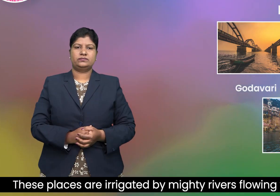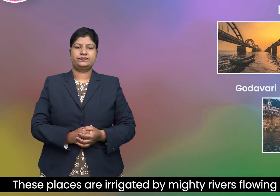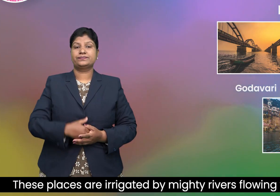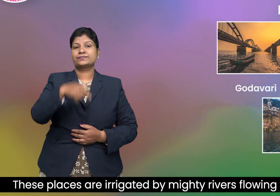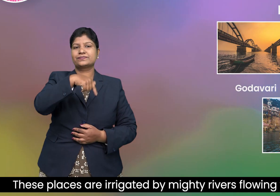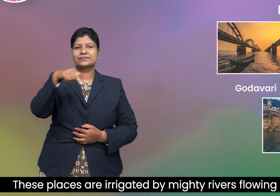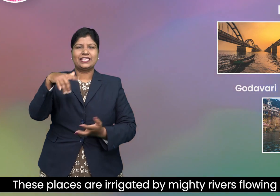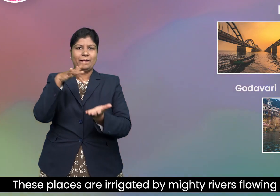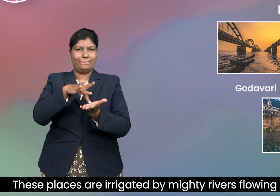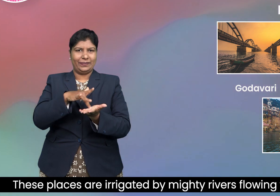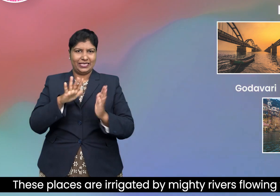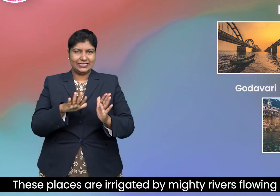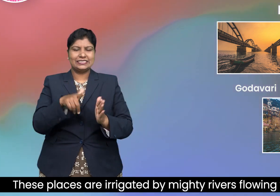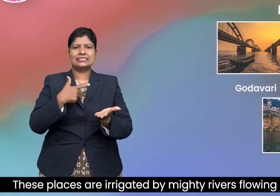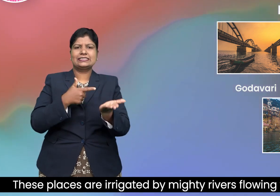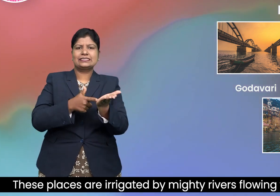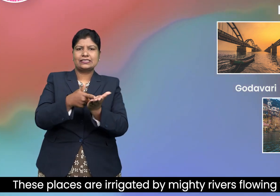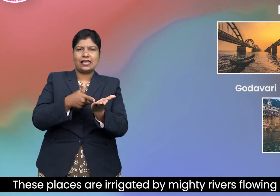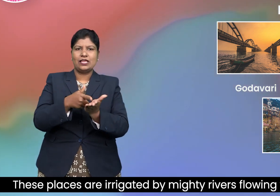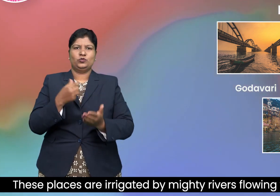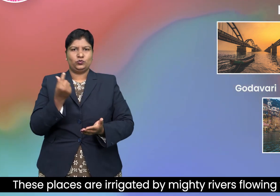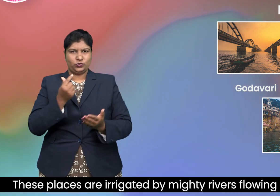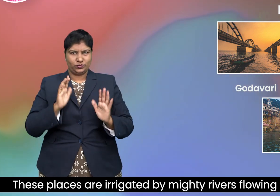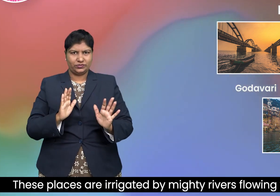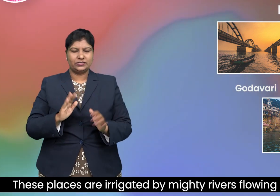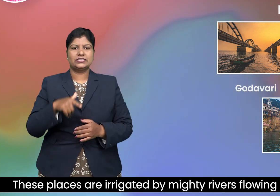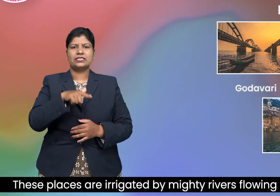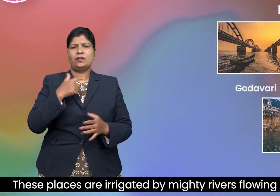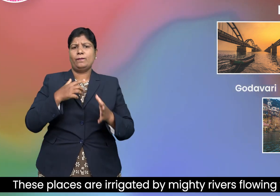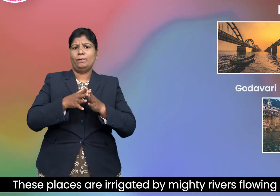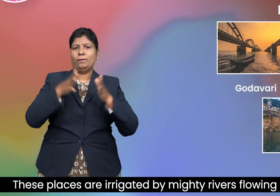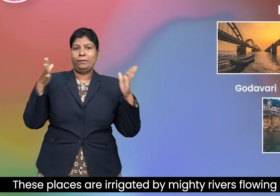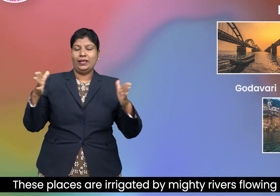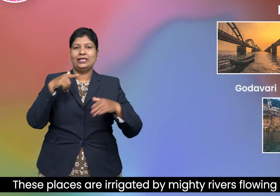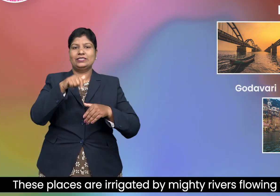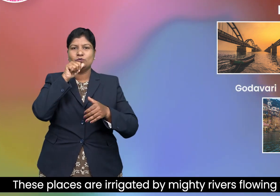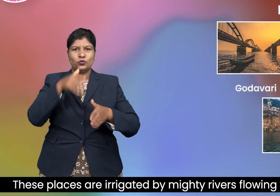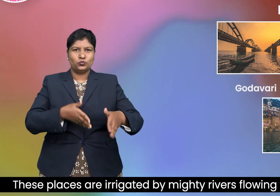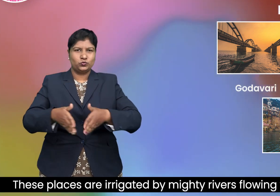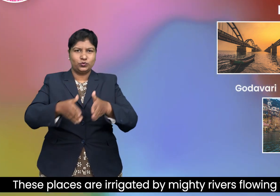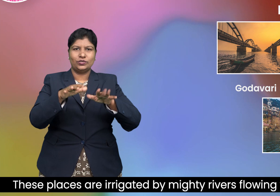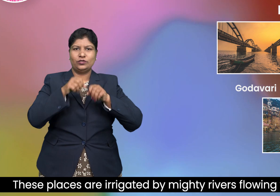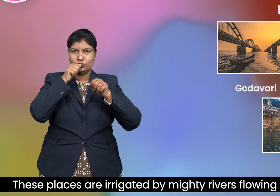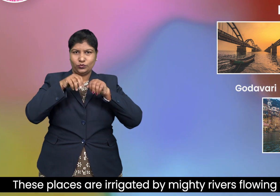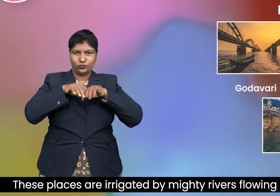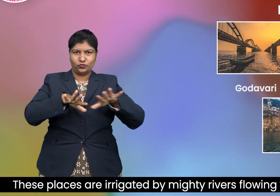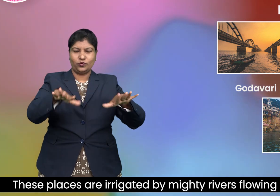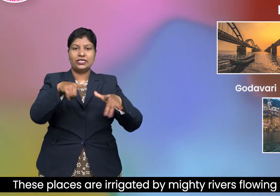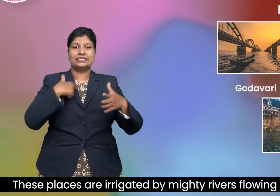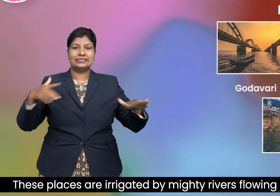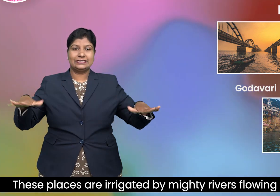These places are irrigated by mighty river flowing from the Himalayas